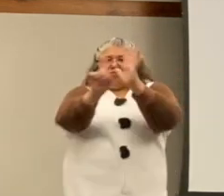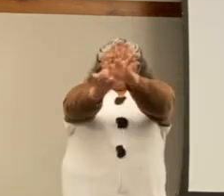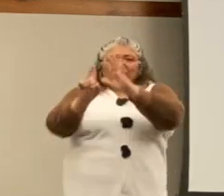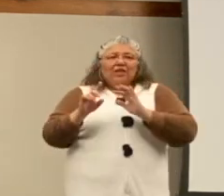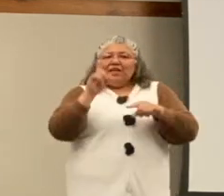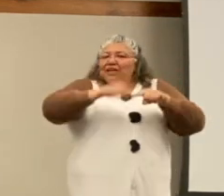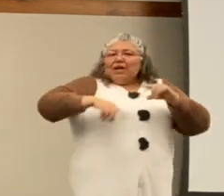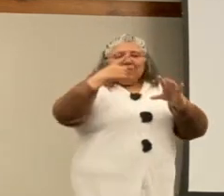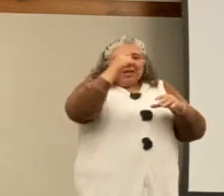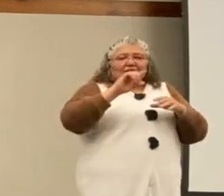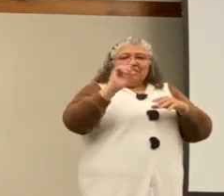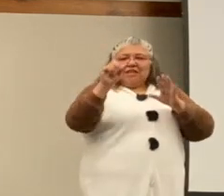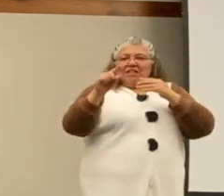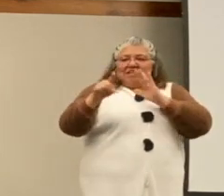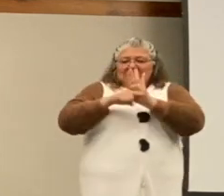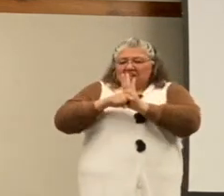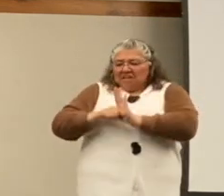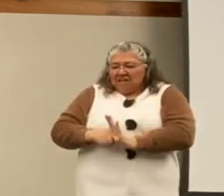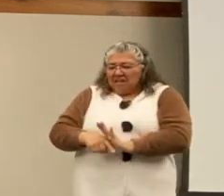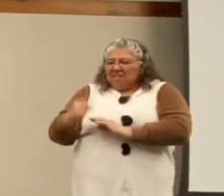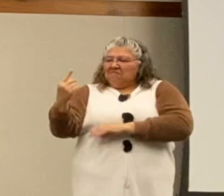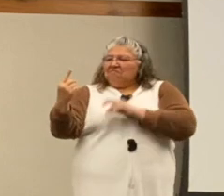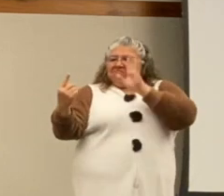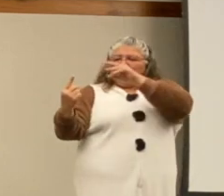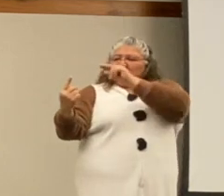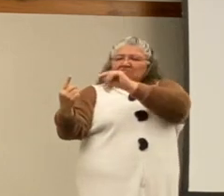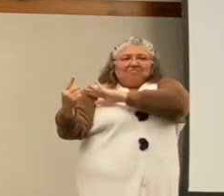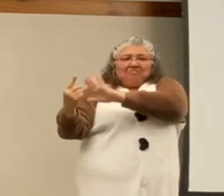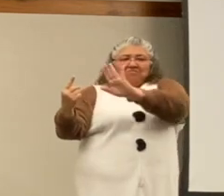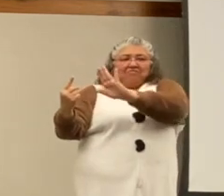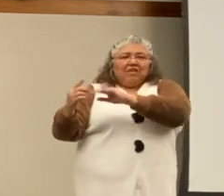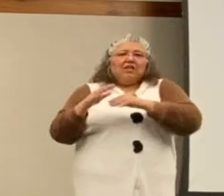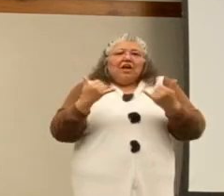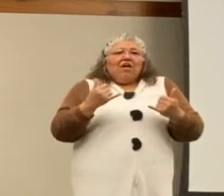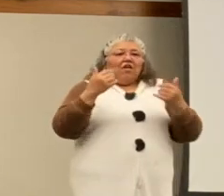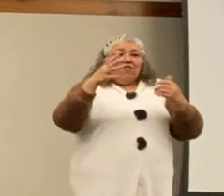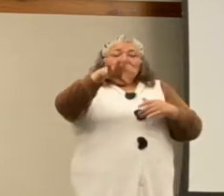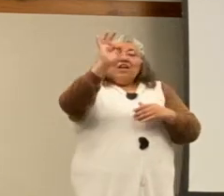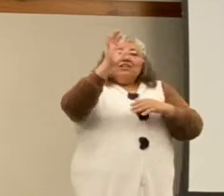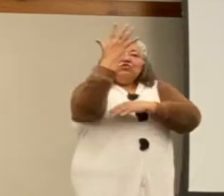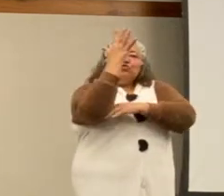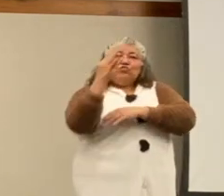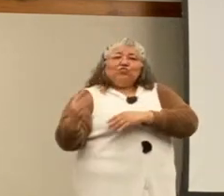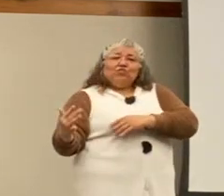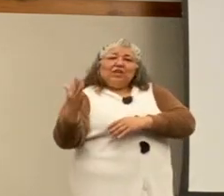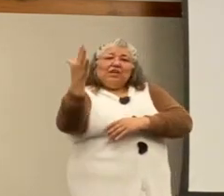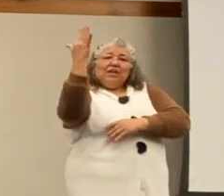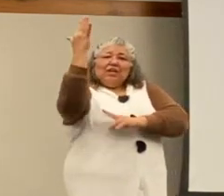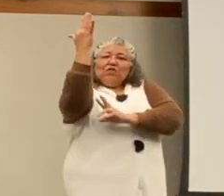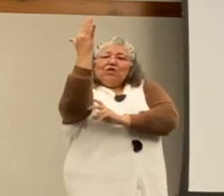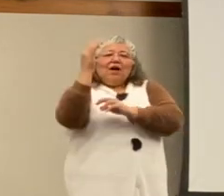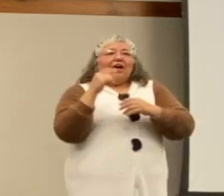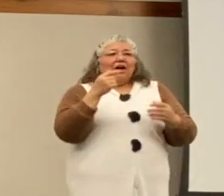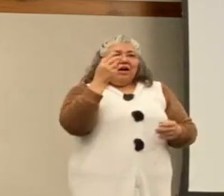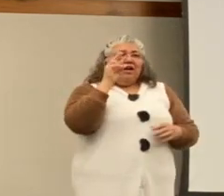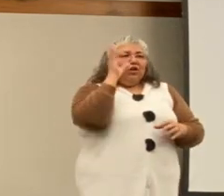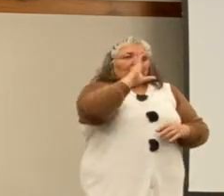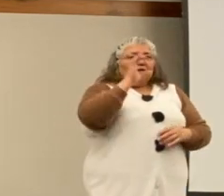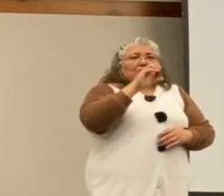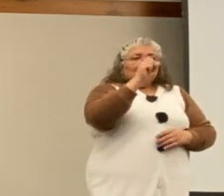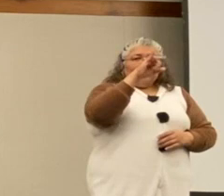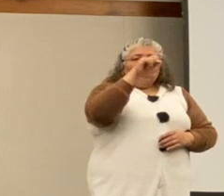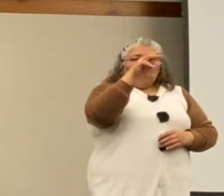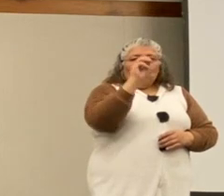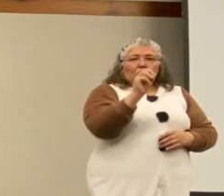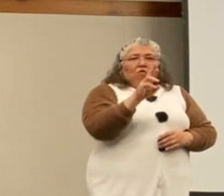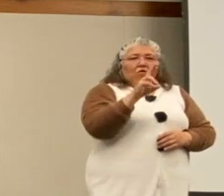it because of all the things that he's done to them. So he finds this sycamore tree. I looked up a sycamore tree. I wanted to see what a